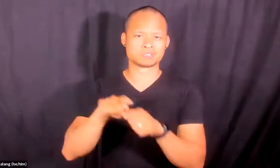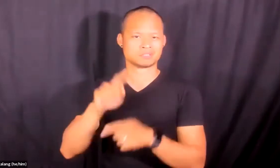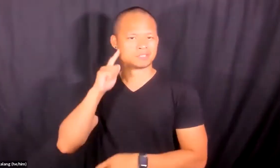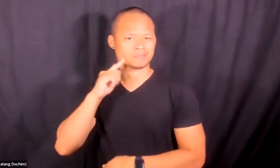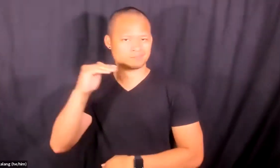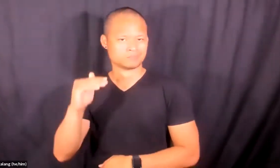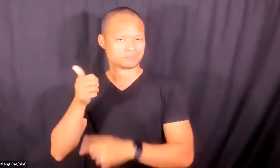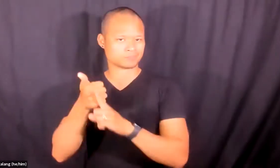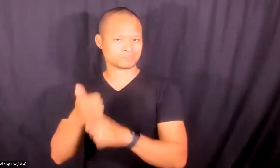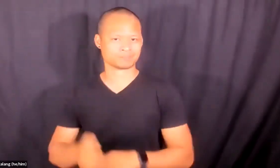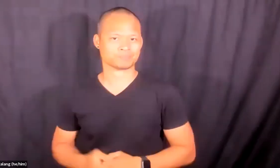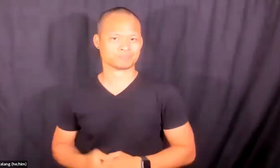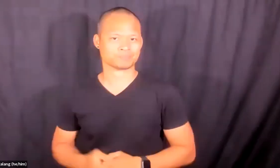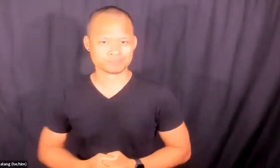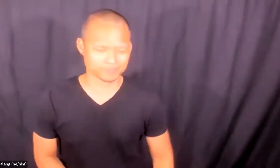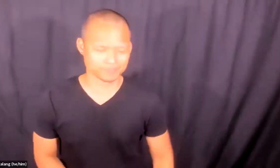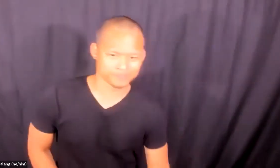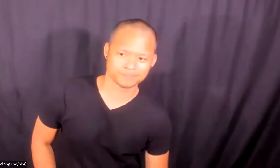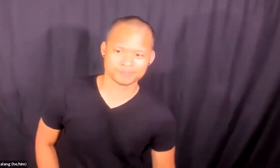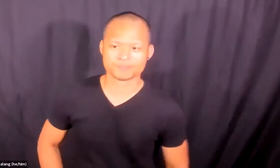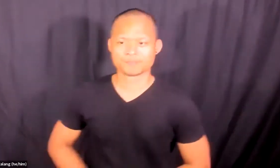and their journey with their deaf experience.